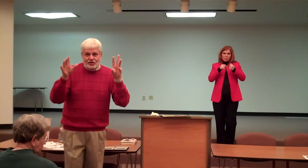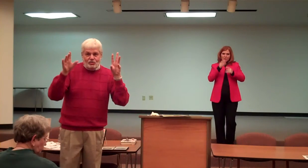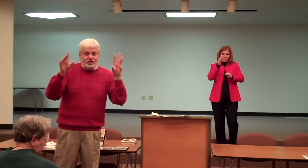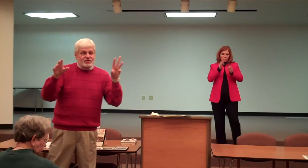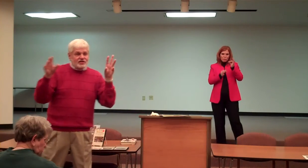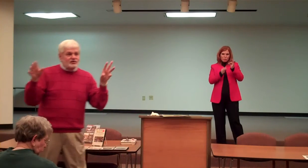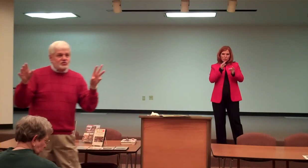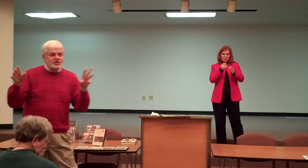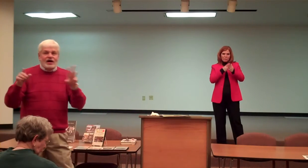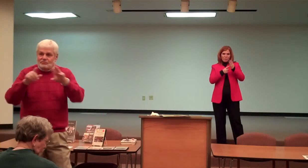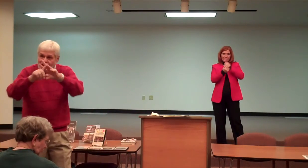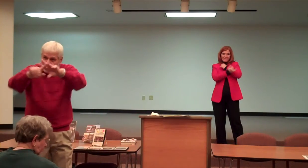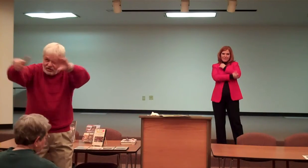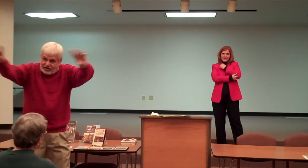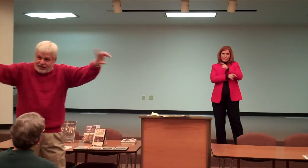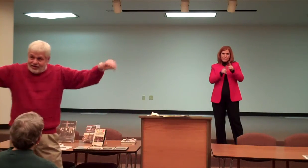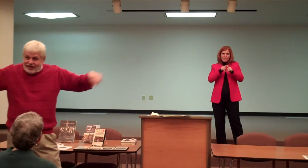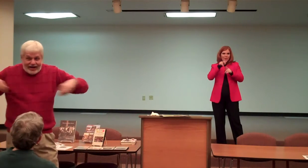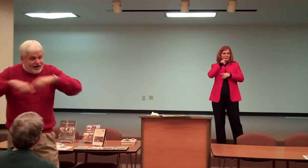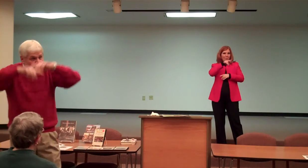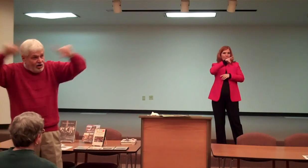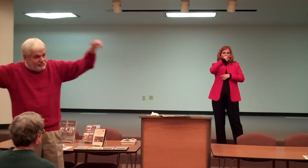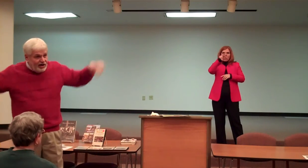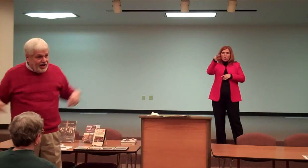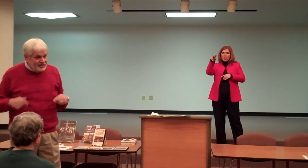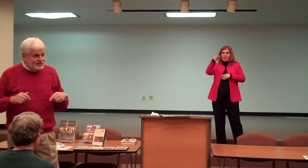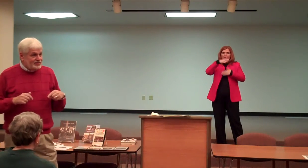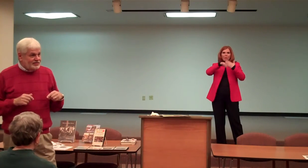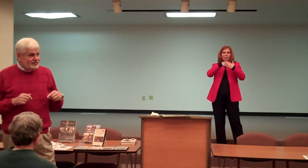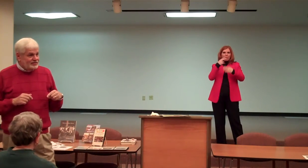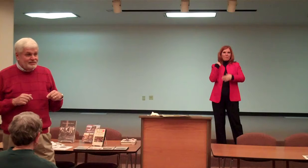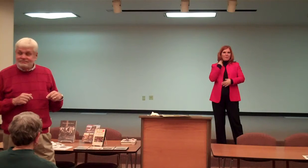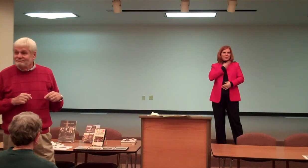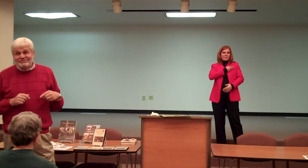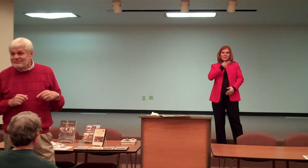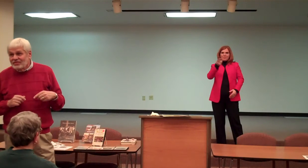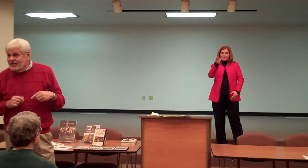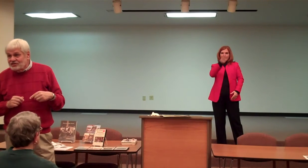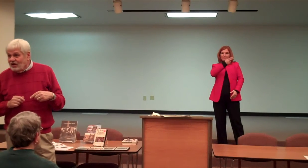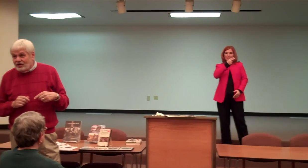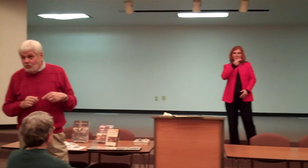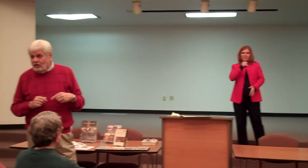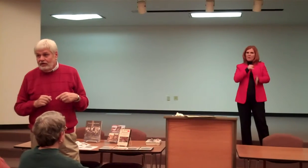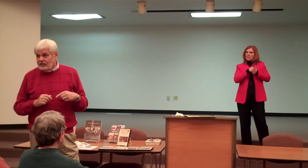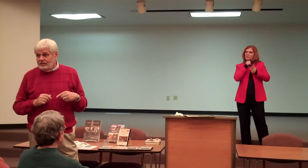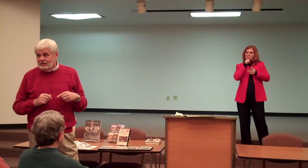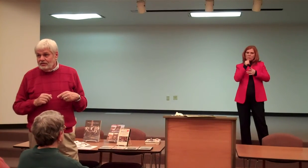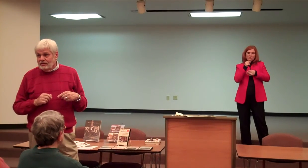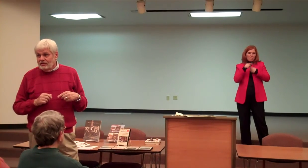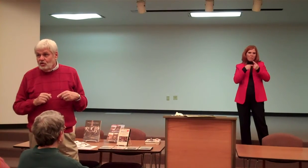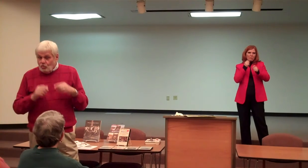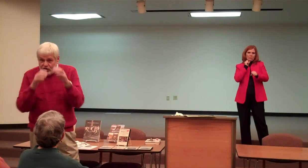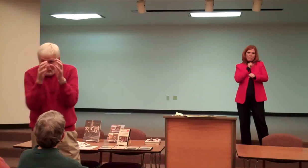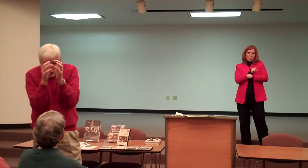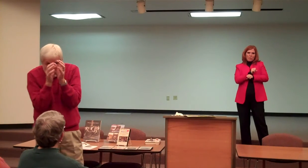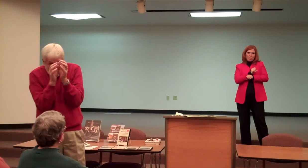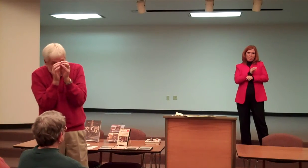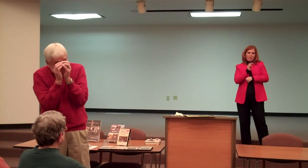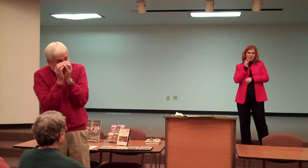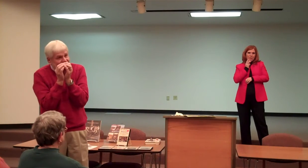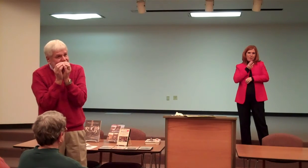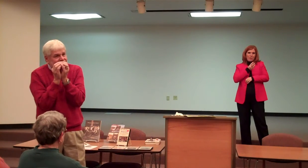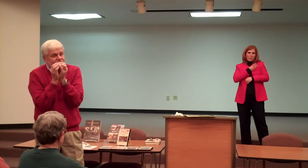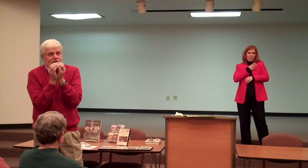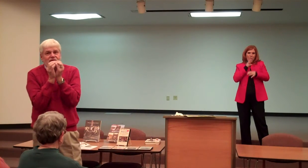judge what this country is like by looking at all of us, it's not going to work.